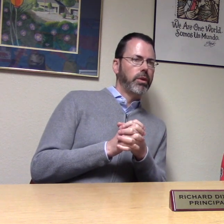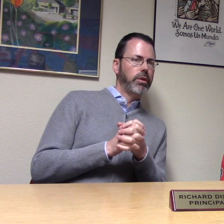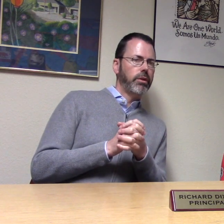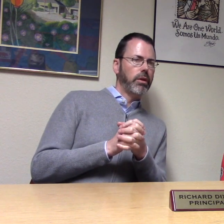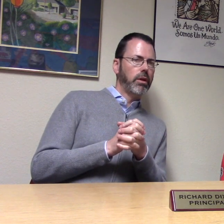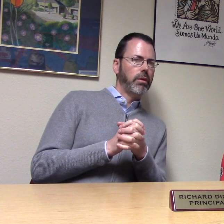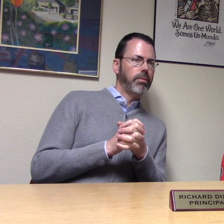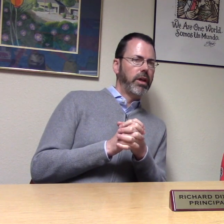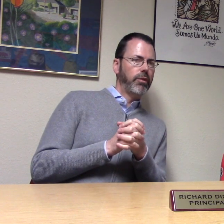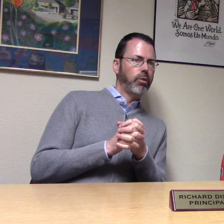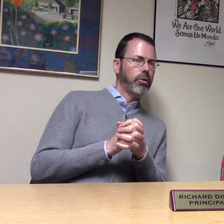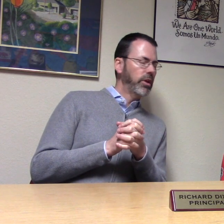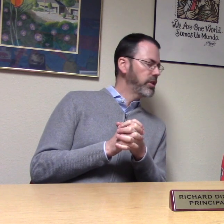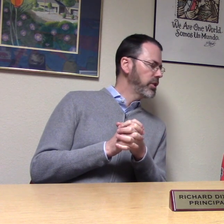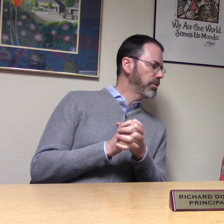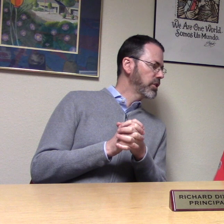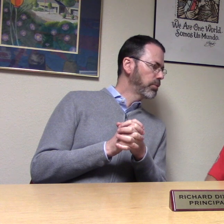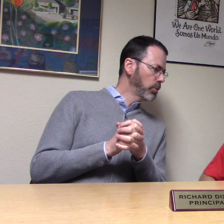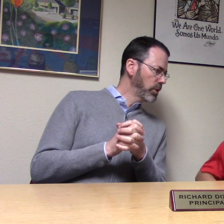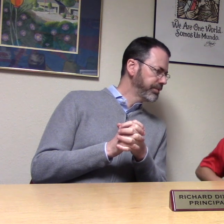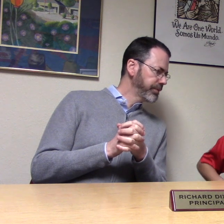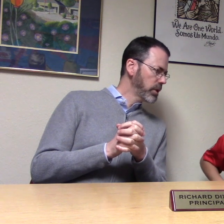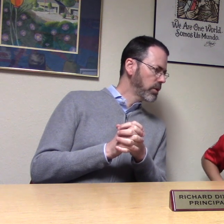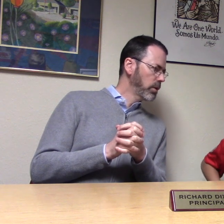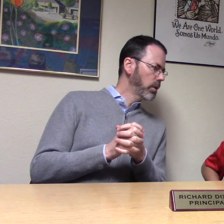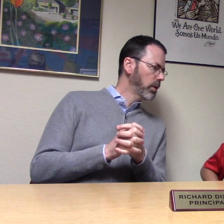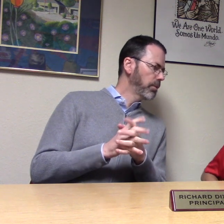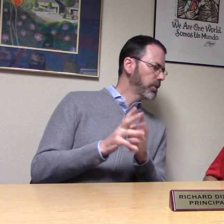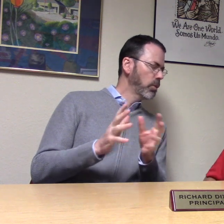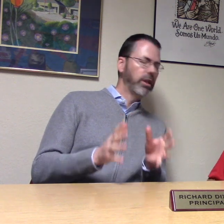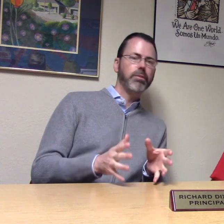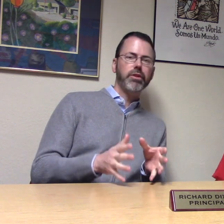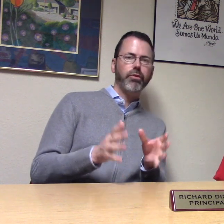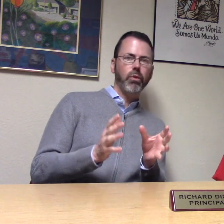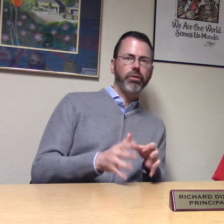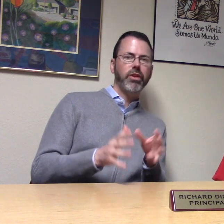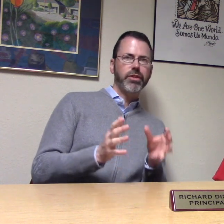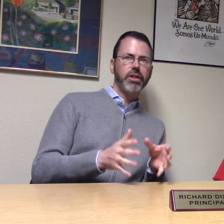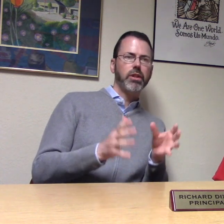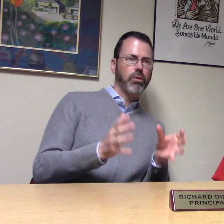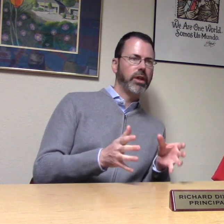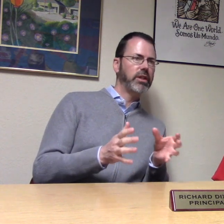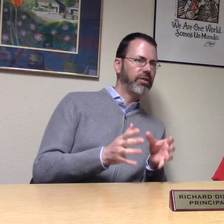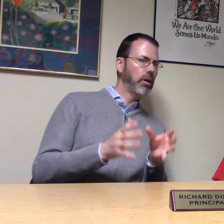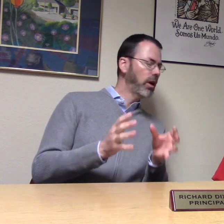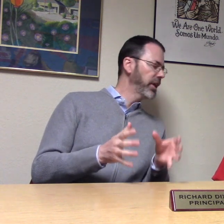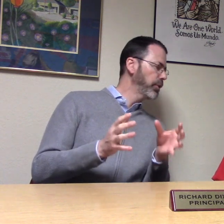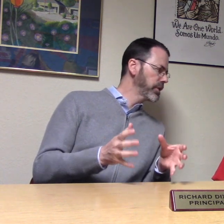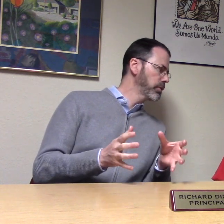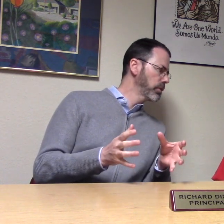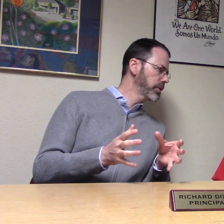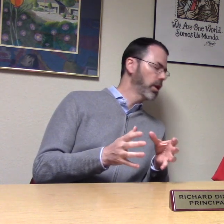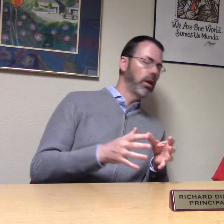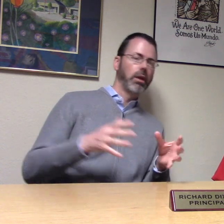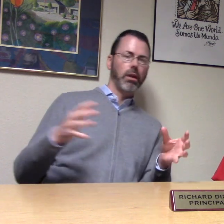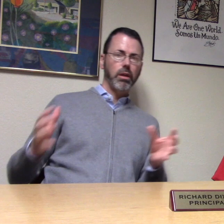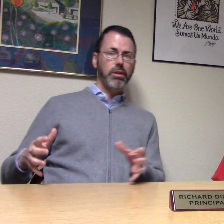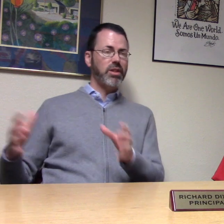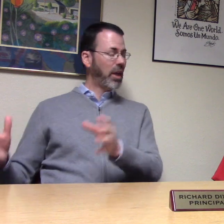with our fourth grade teacher, Mr. Brewer, so that Ms. Williams' 4th, 5th, and 6th grade deaf and hard of hearing students learn science